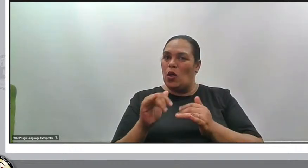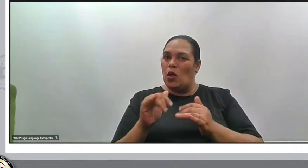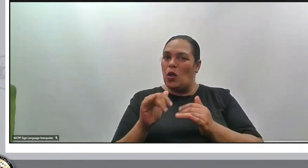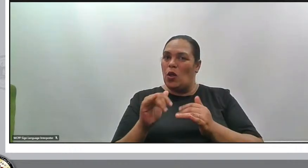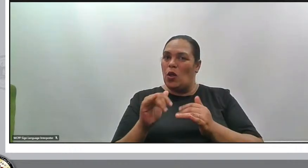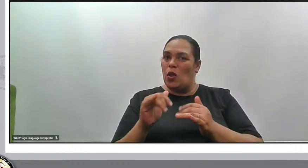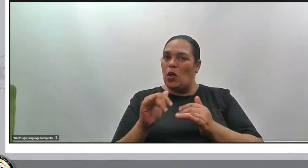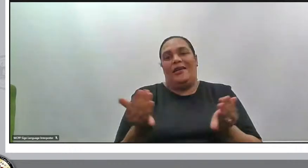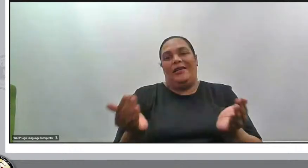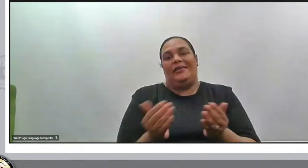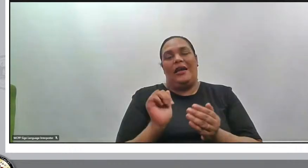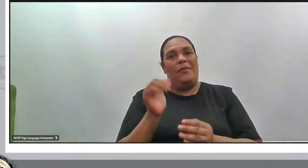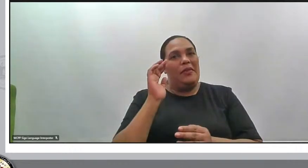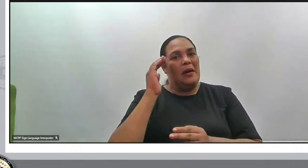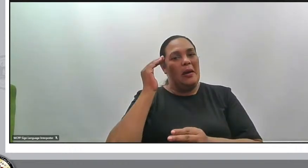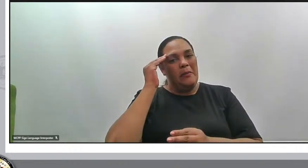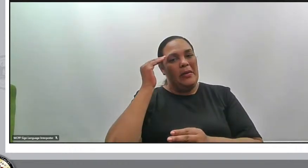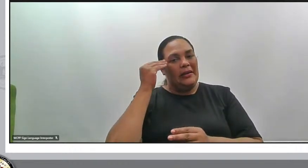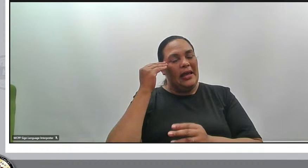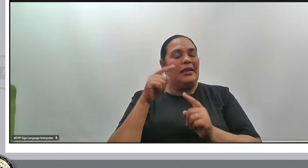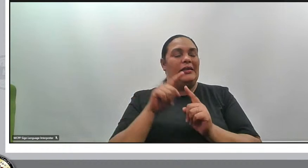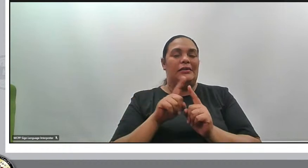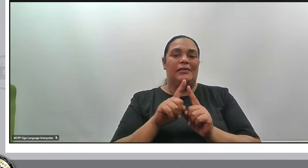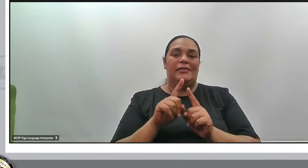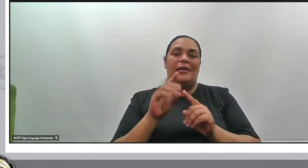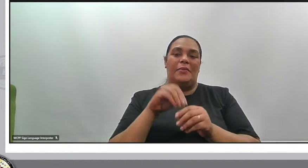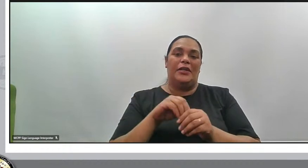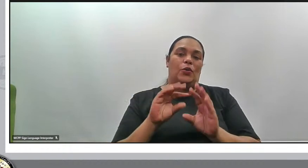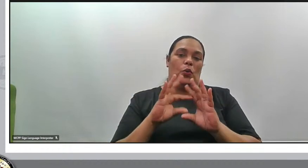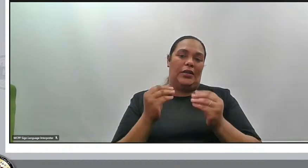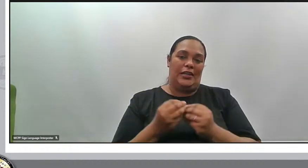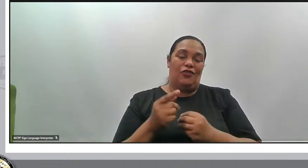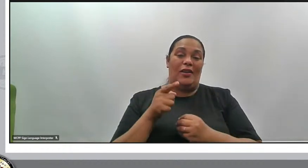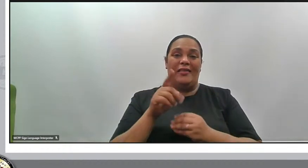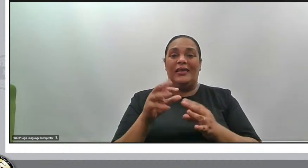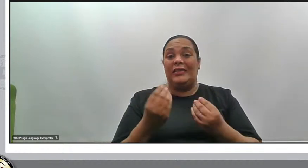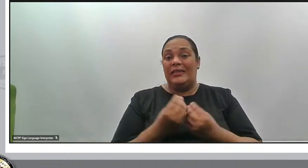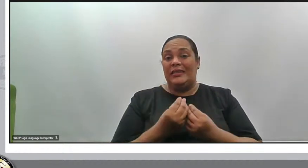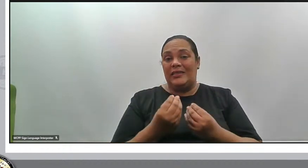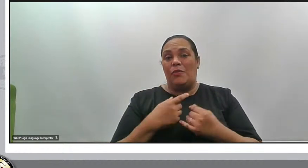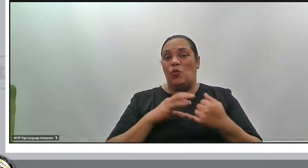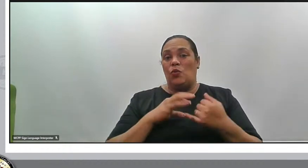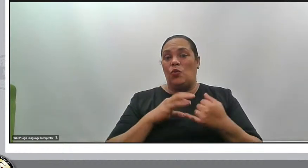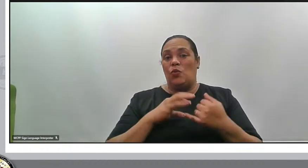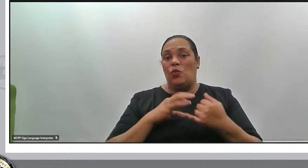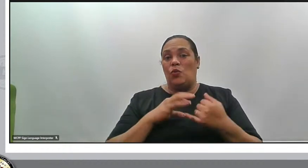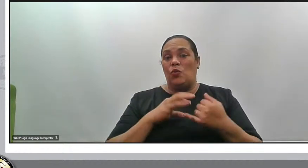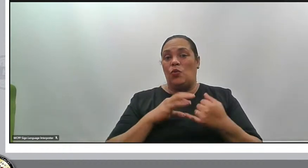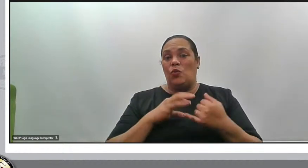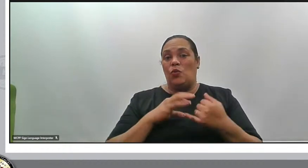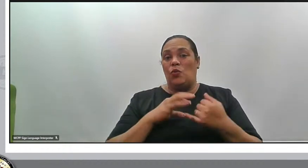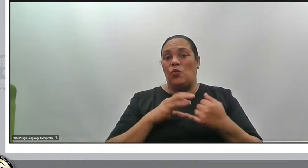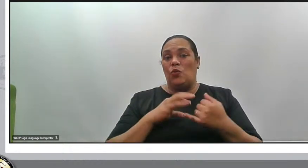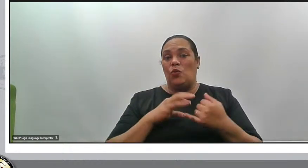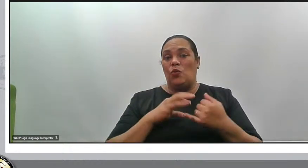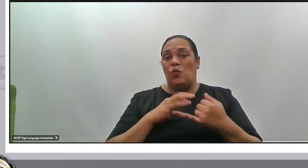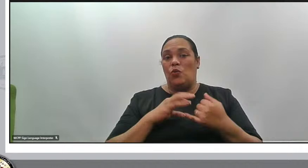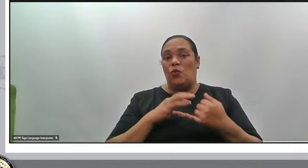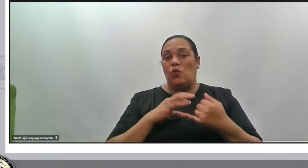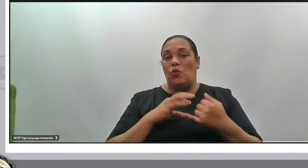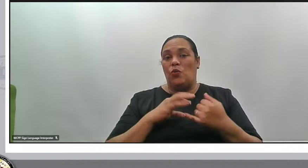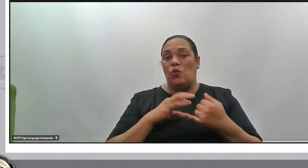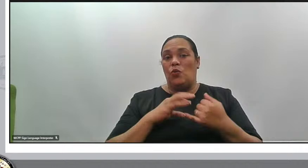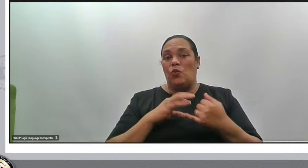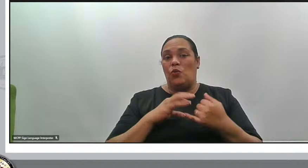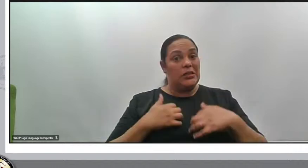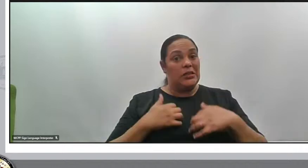encouraged silo mentality and siloism within the organization. That is something that we are trying to move away from. And one of the things that we are really